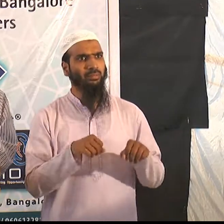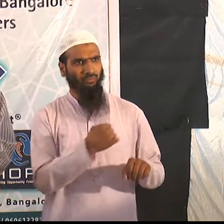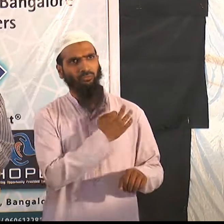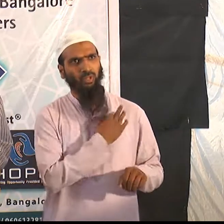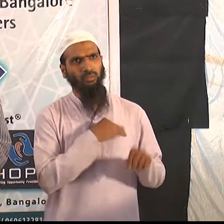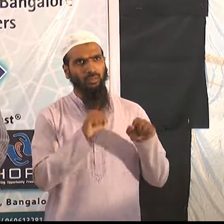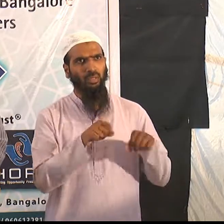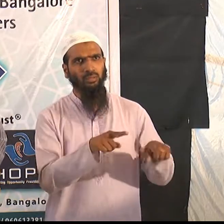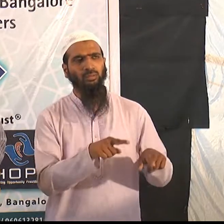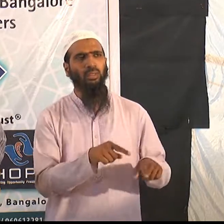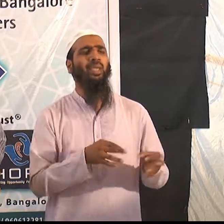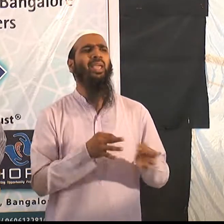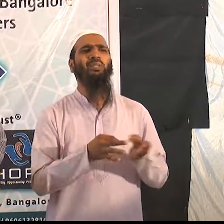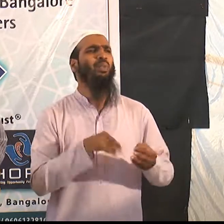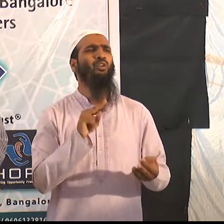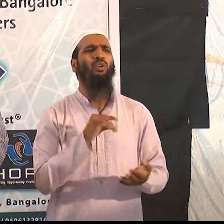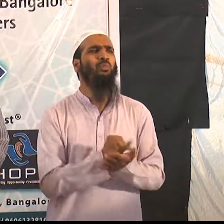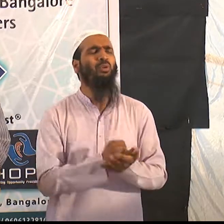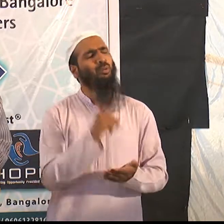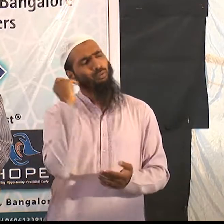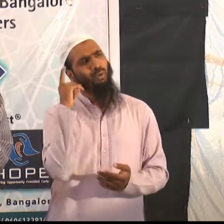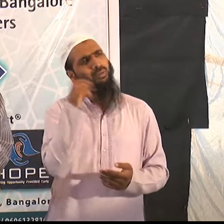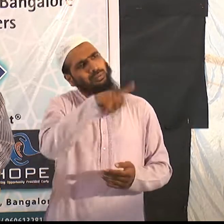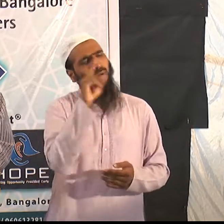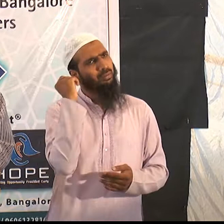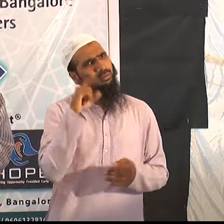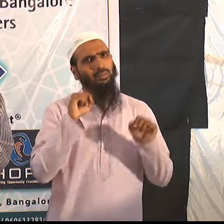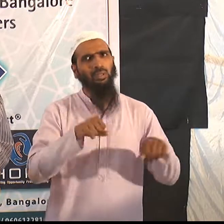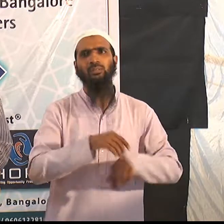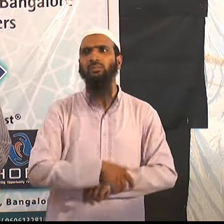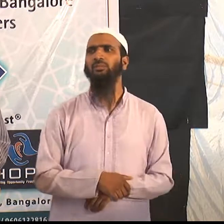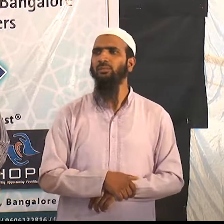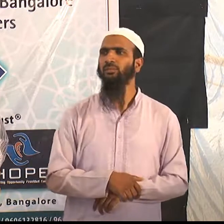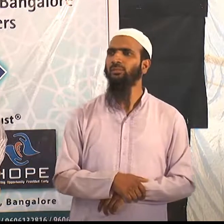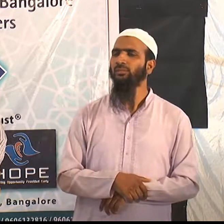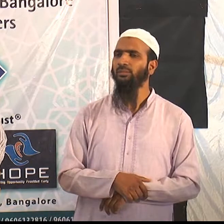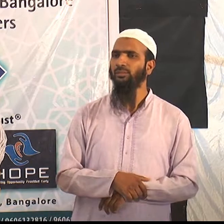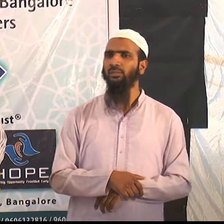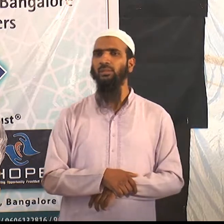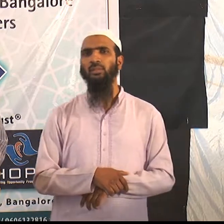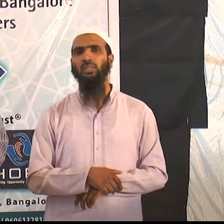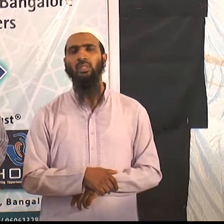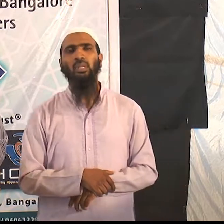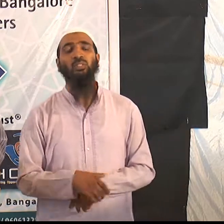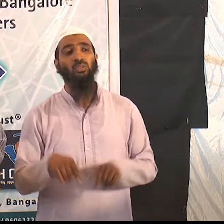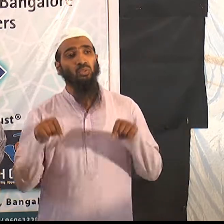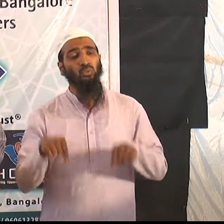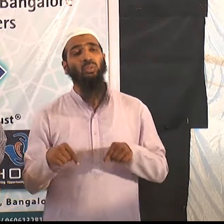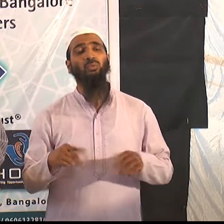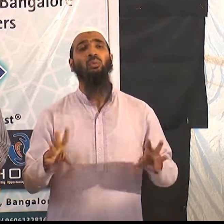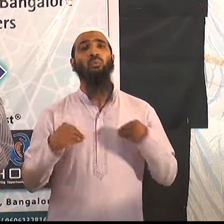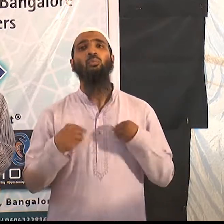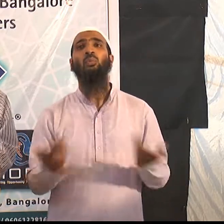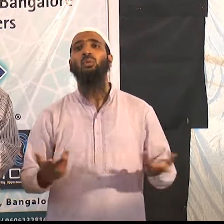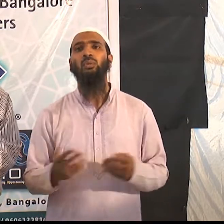charity of dishing out money. I'm talking about charity of love. I'm talking about charity of warmth.